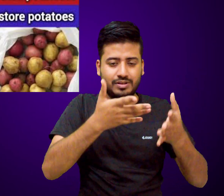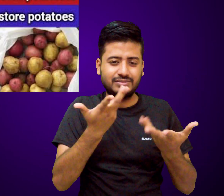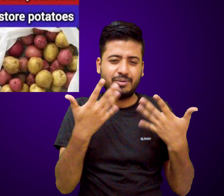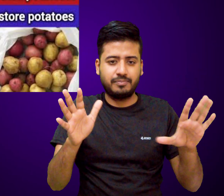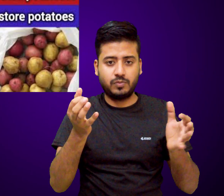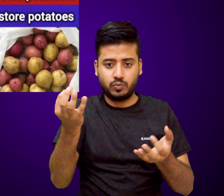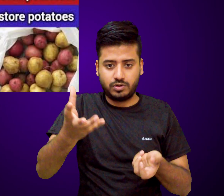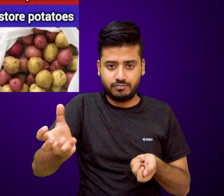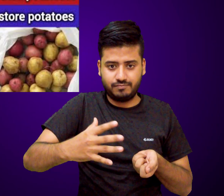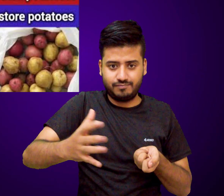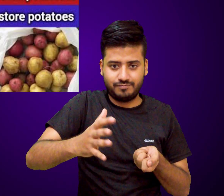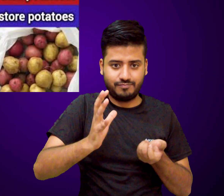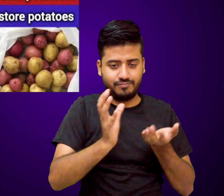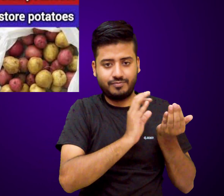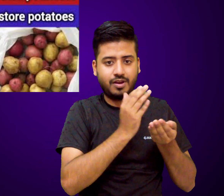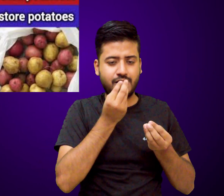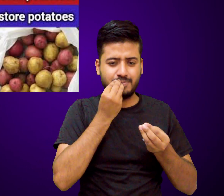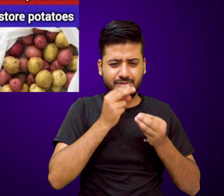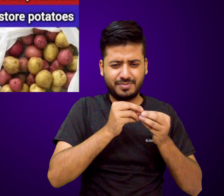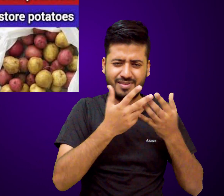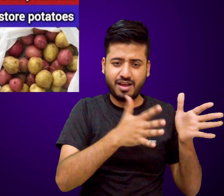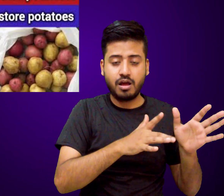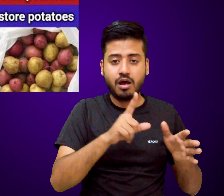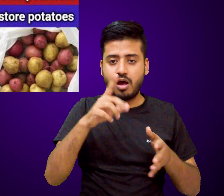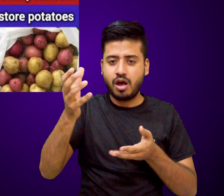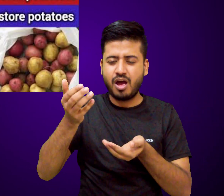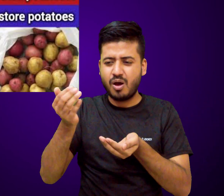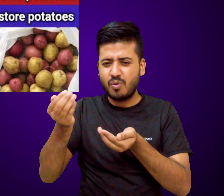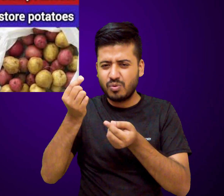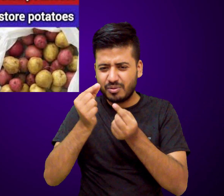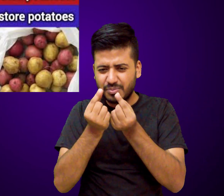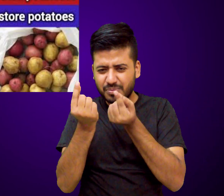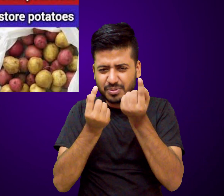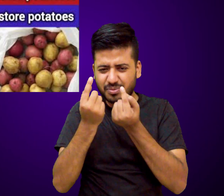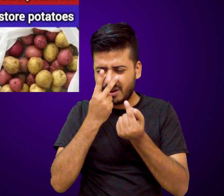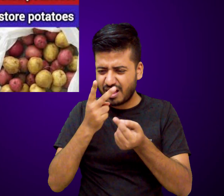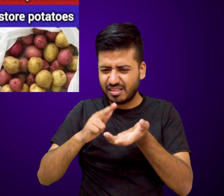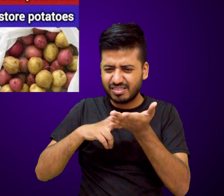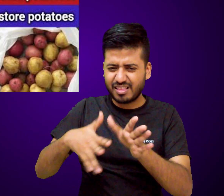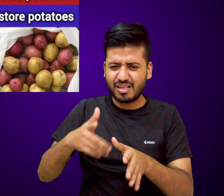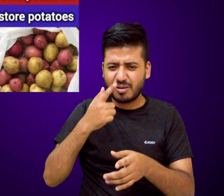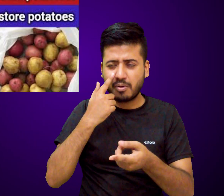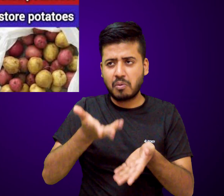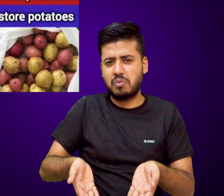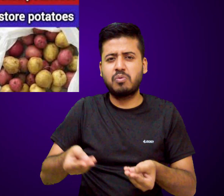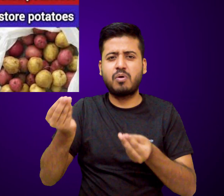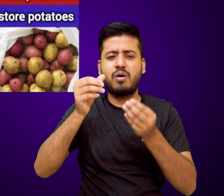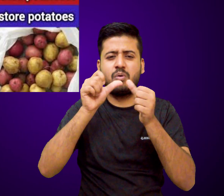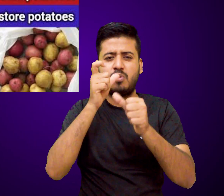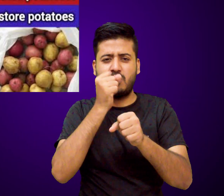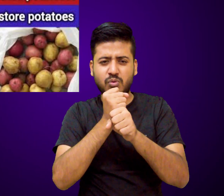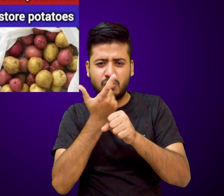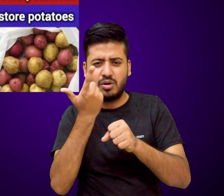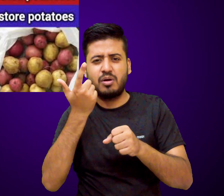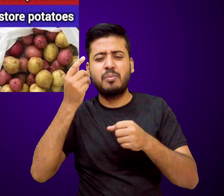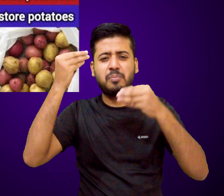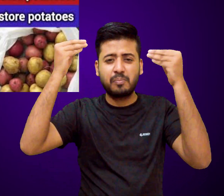poisoning, and potentially even death. This article reviews the research to determine whether eating sprouted potatoes is